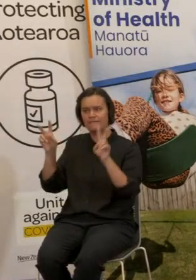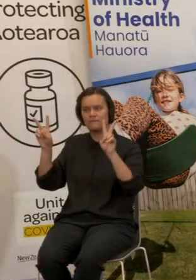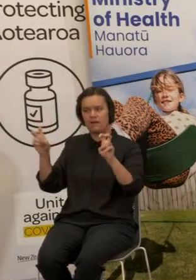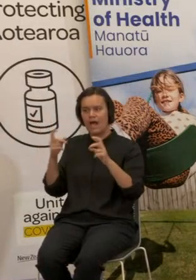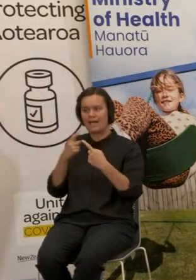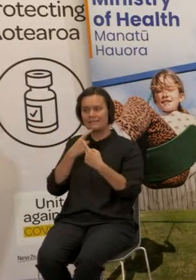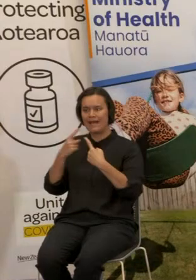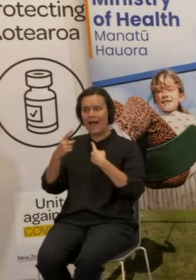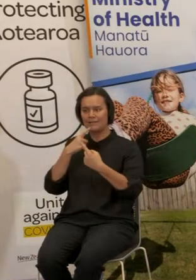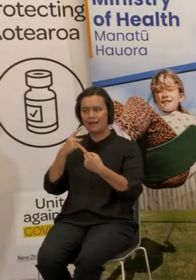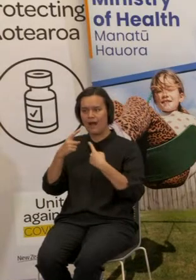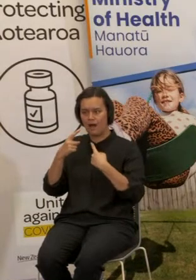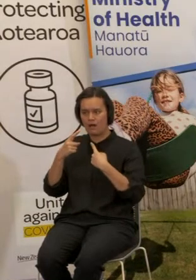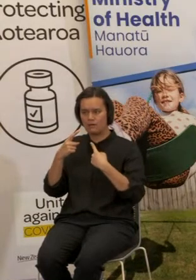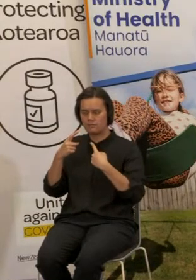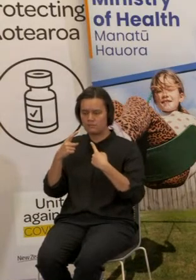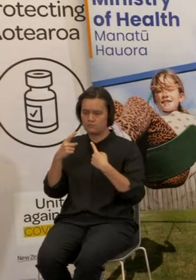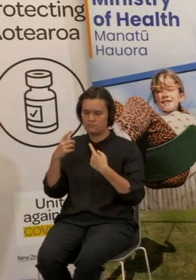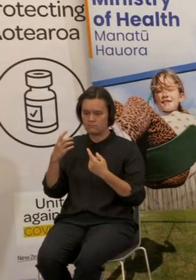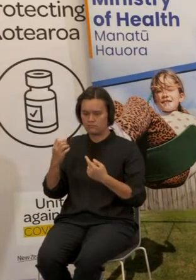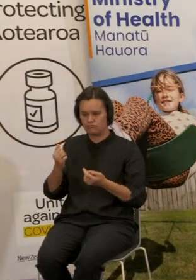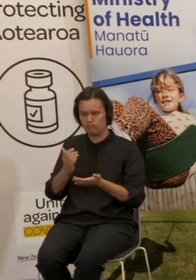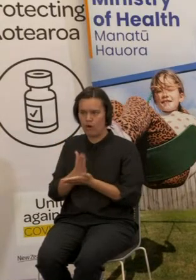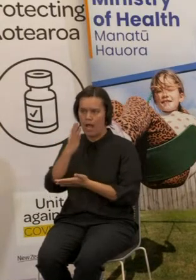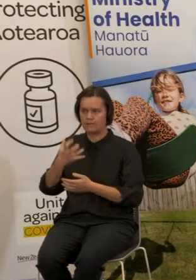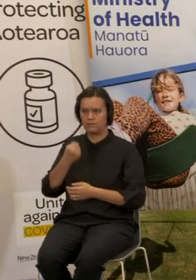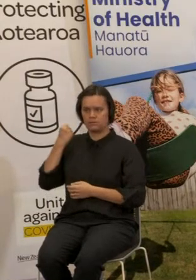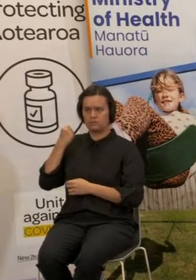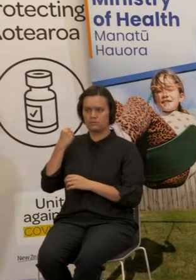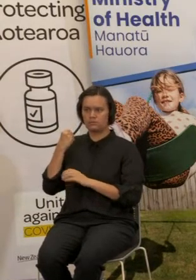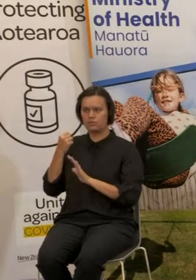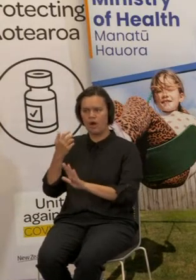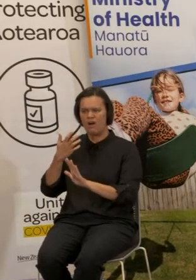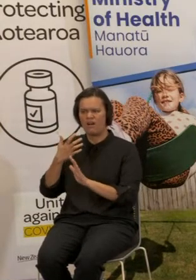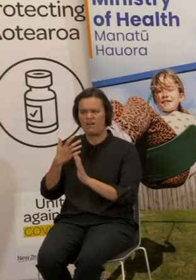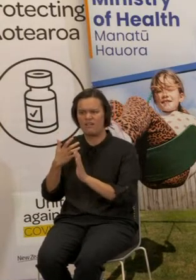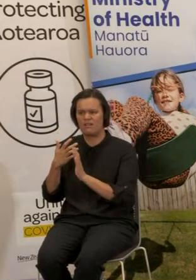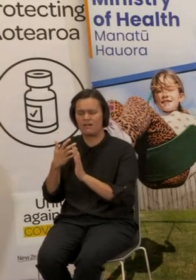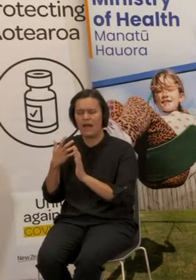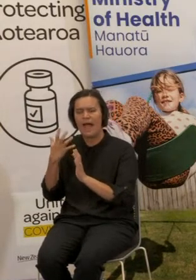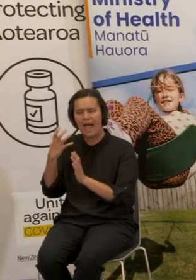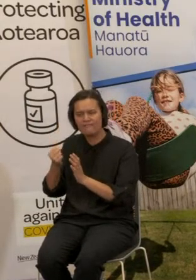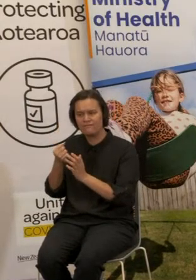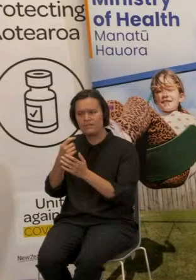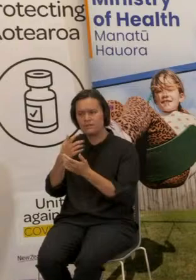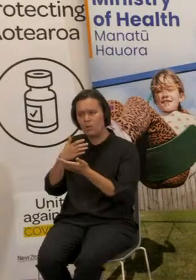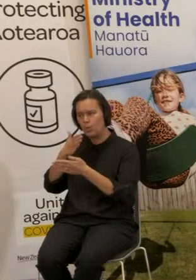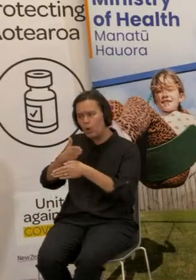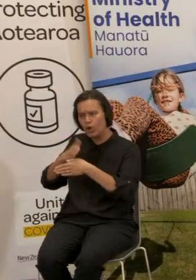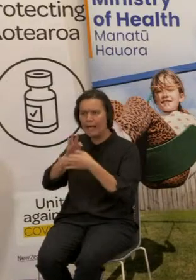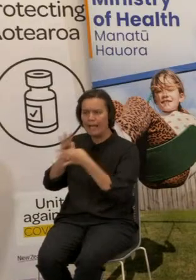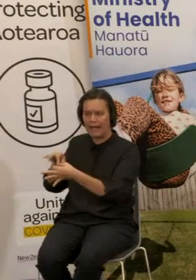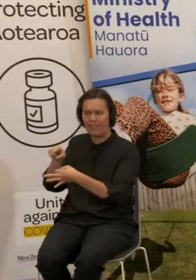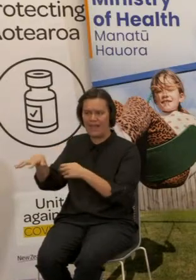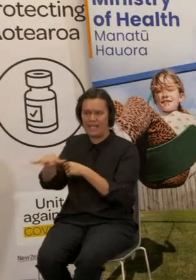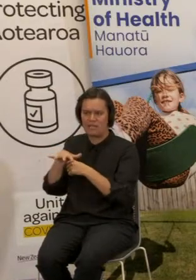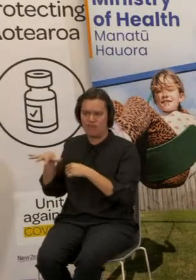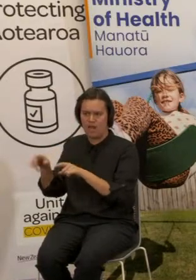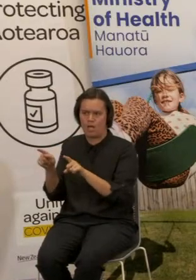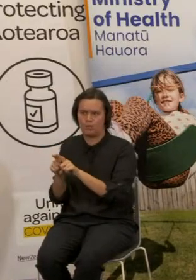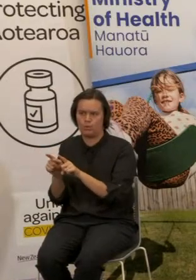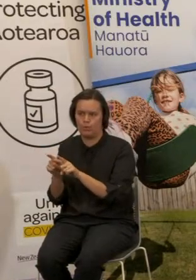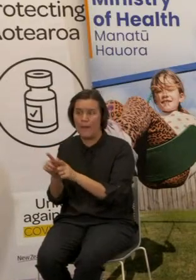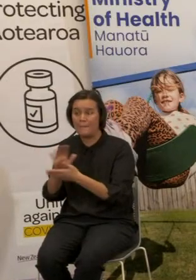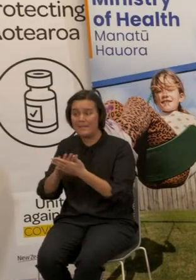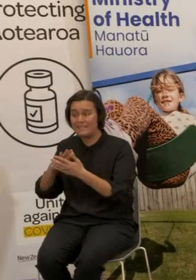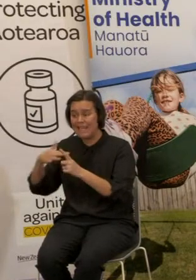Karen Burker and all the work that Karen and Kiri Kowhai and Oimata has done from the Bay of Plenty to help our iwi